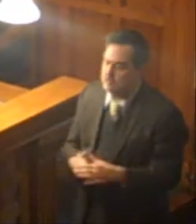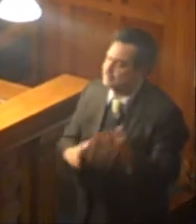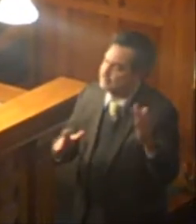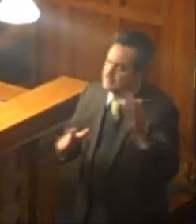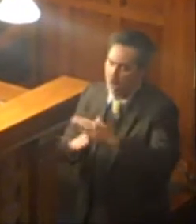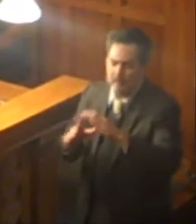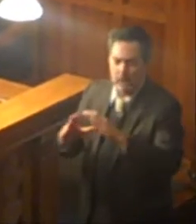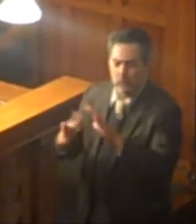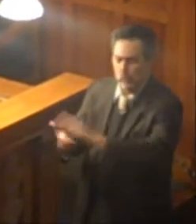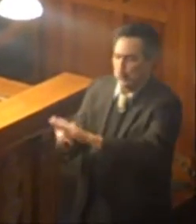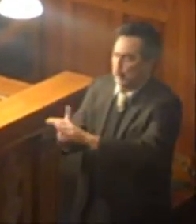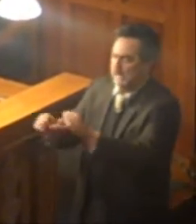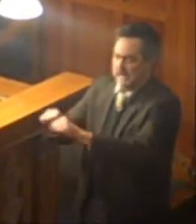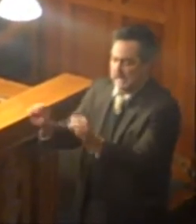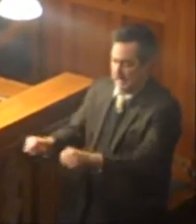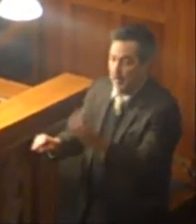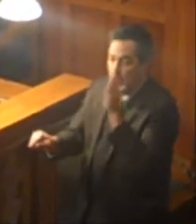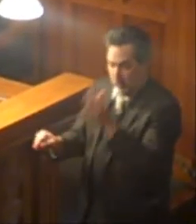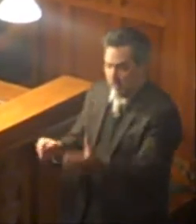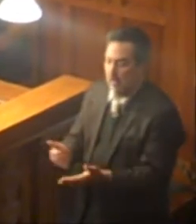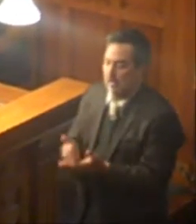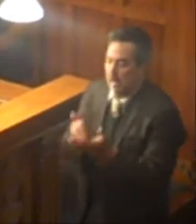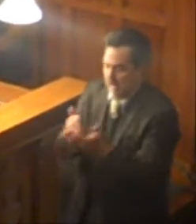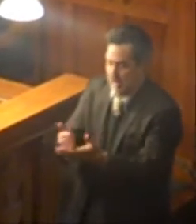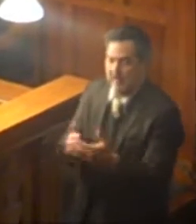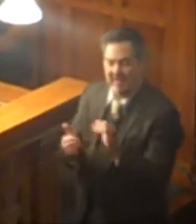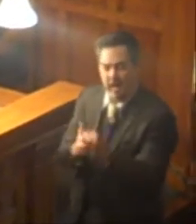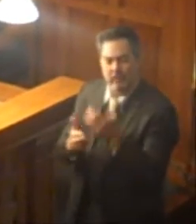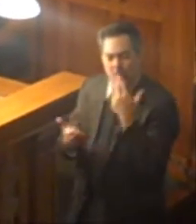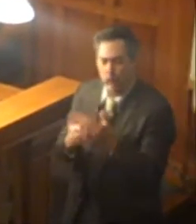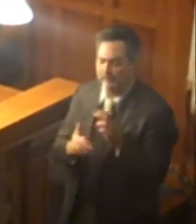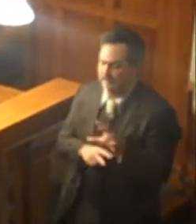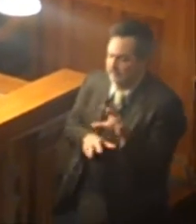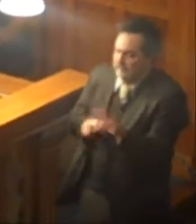discussions are already underway in the work that is needed across the city,